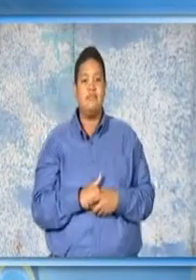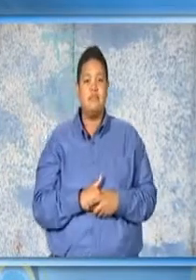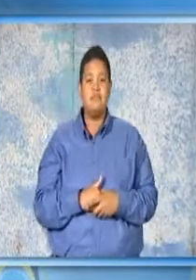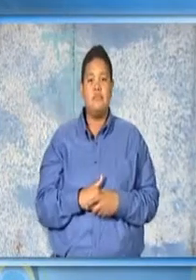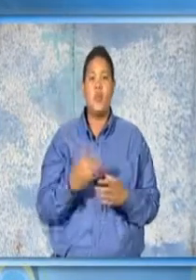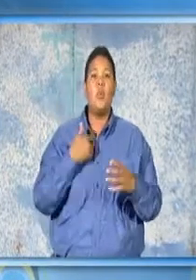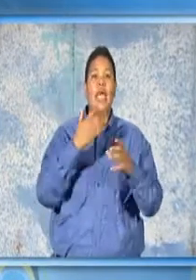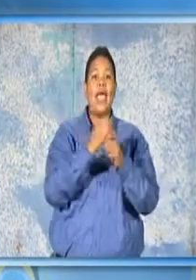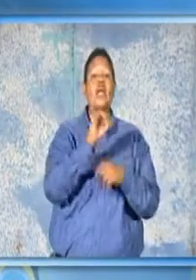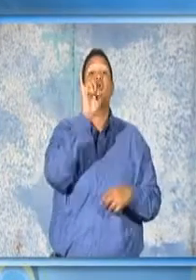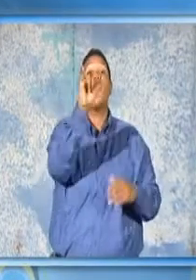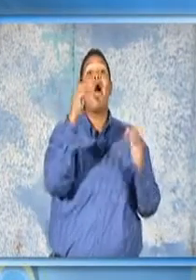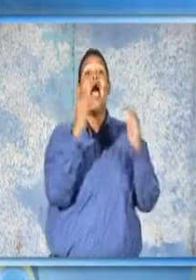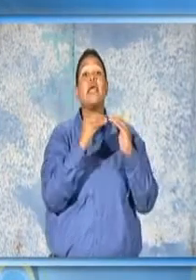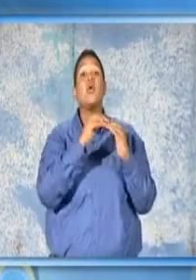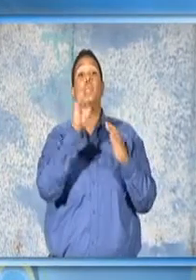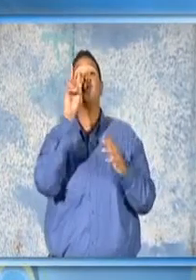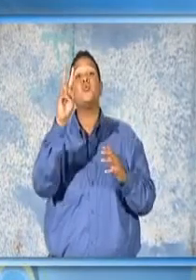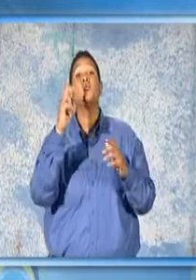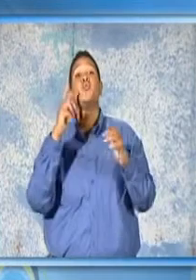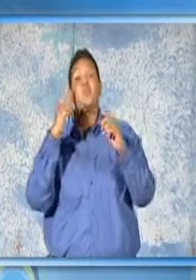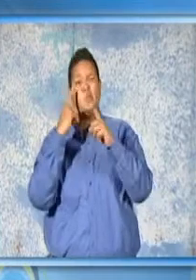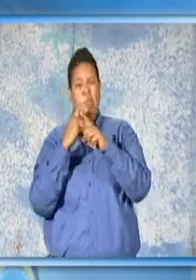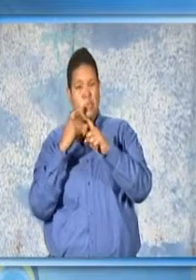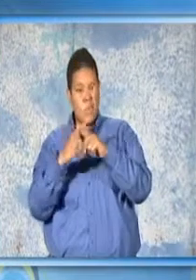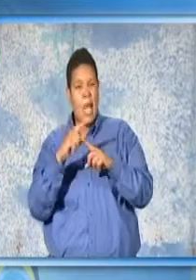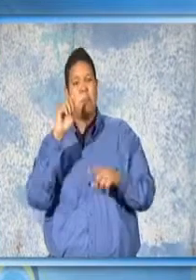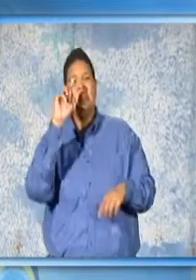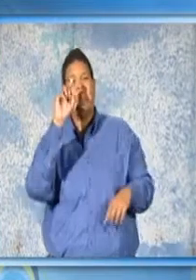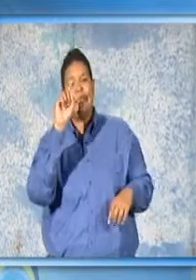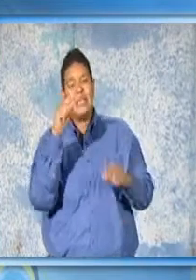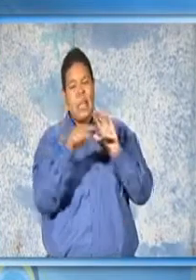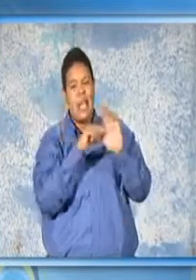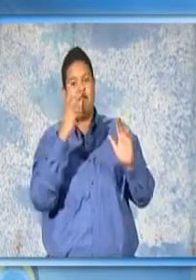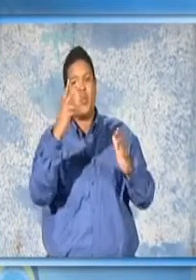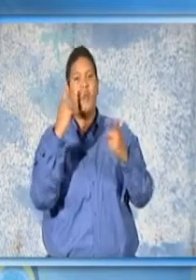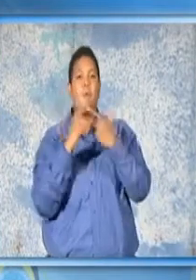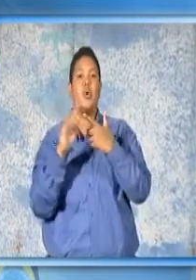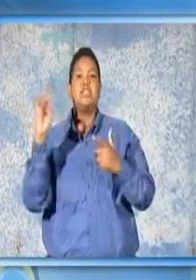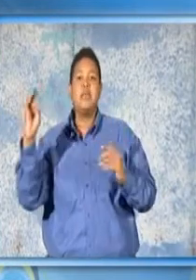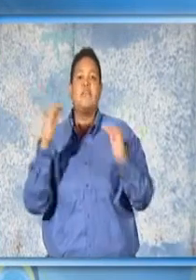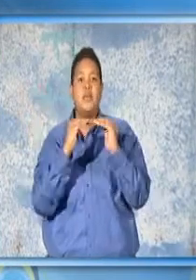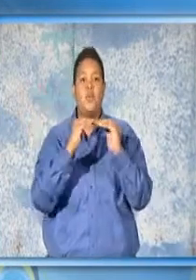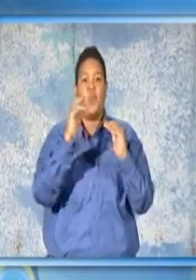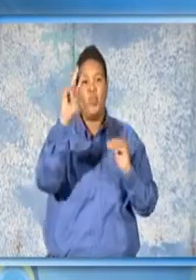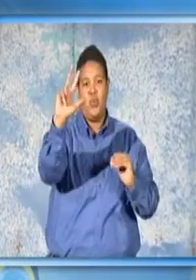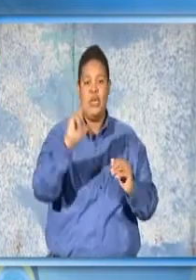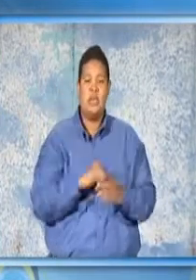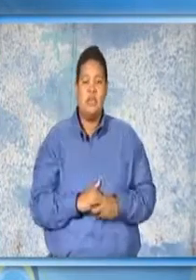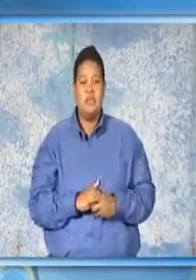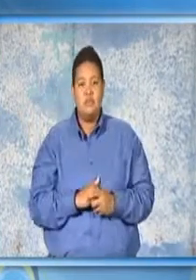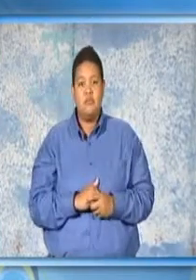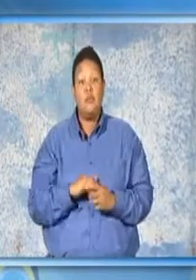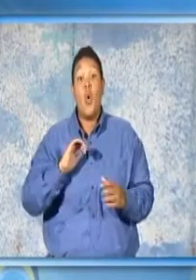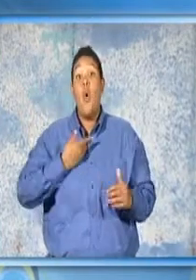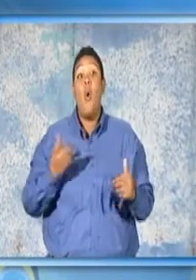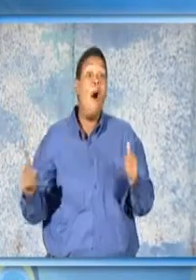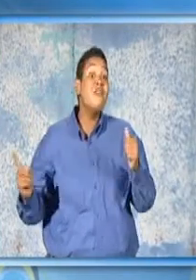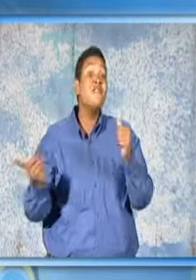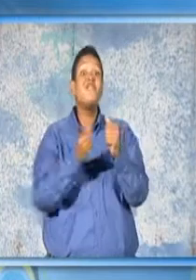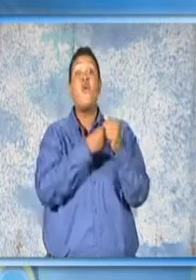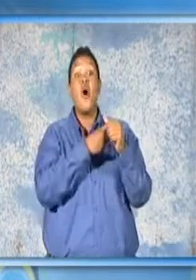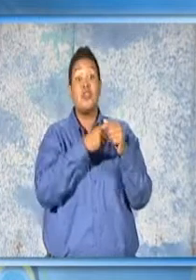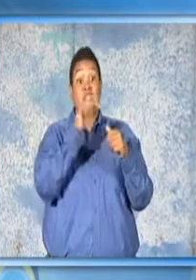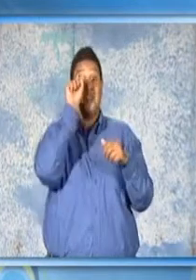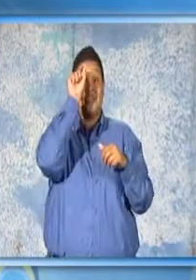we get y equals 2 times -2 plus 7, which is 3. So our first set of